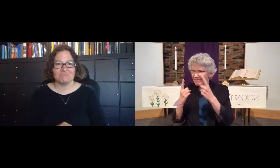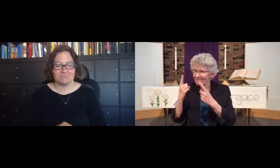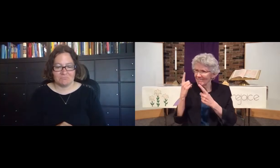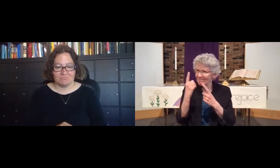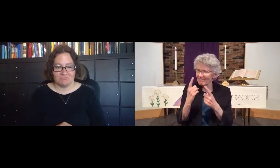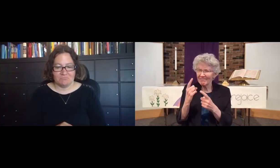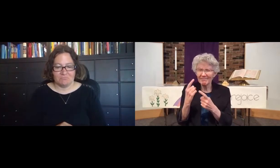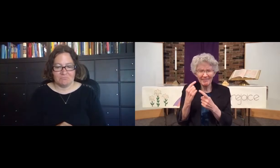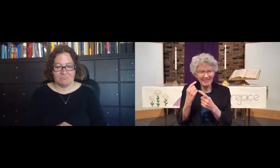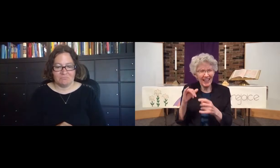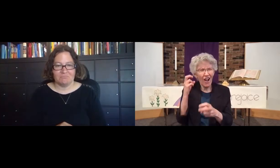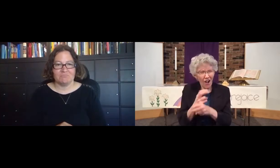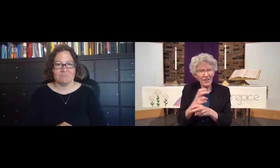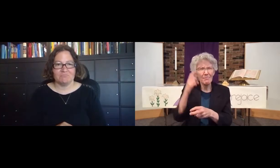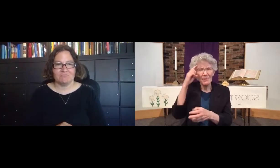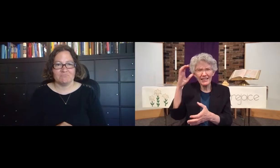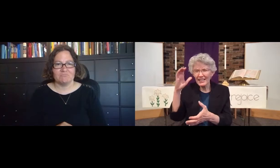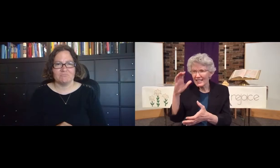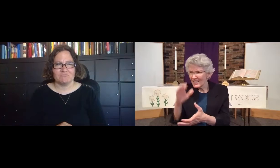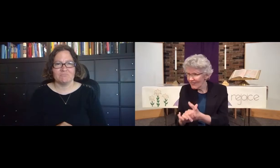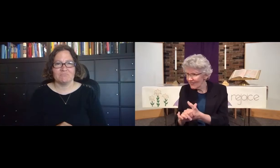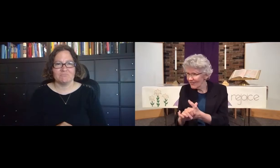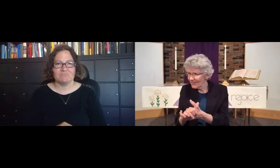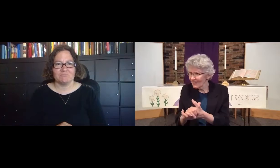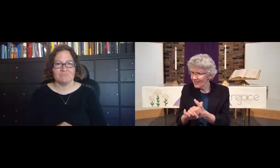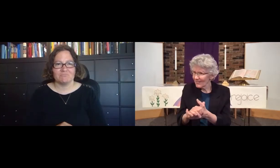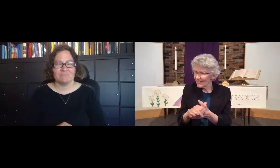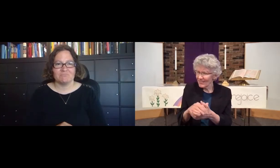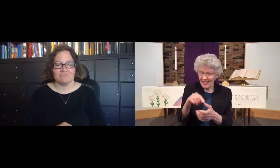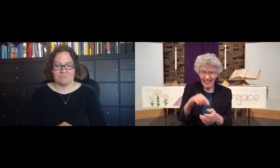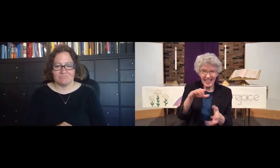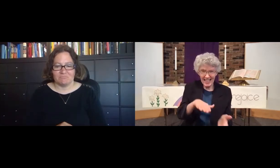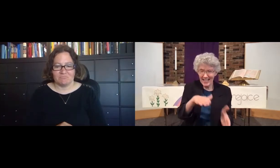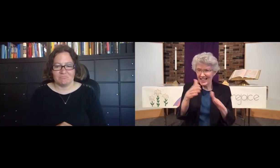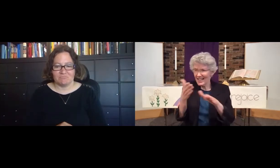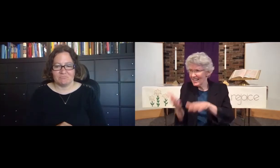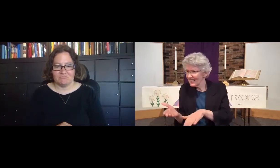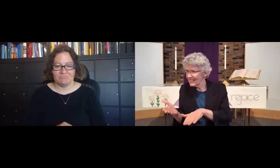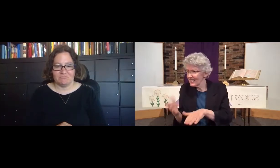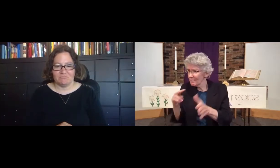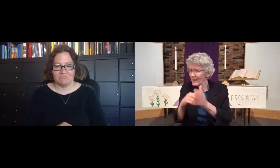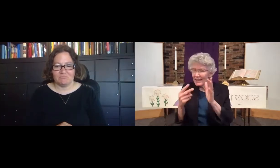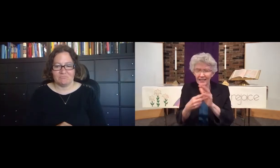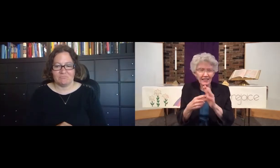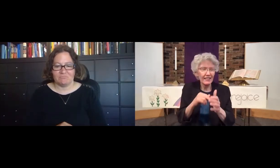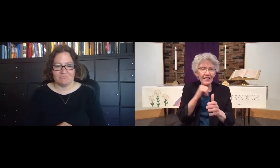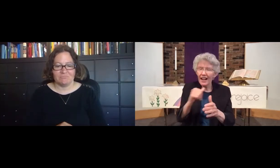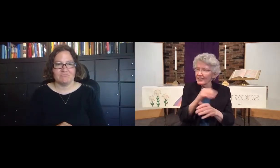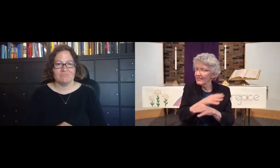Maybe you'll notice it is really hard to believe that death is